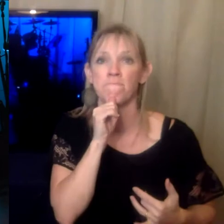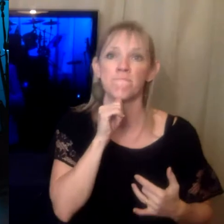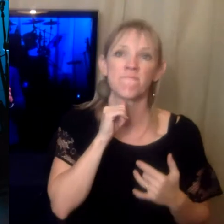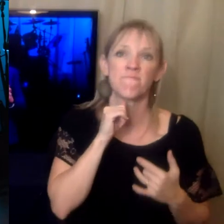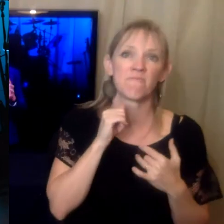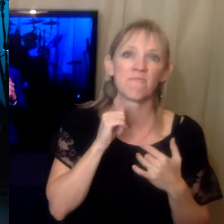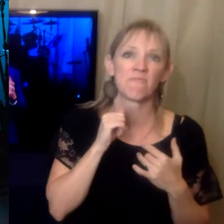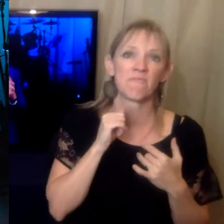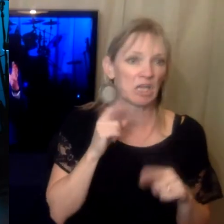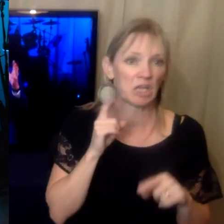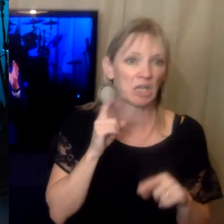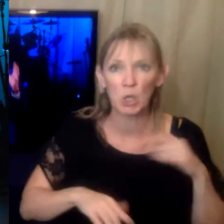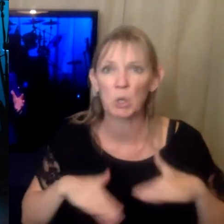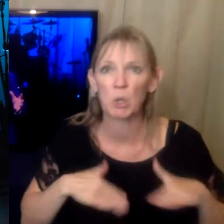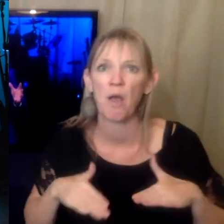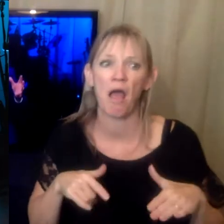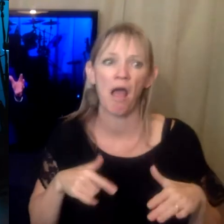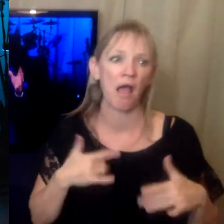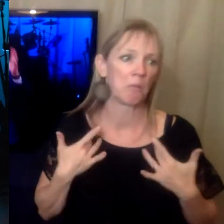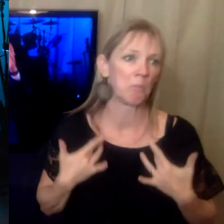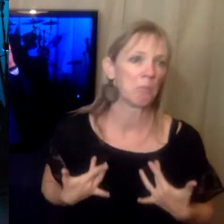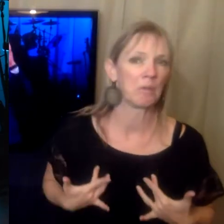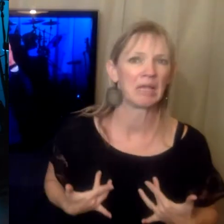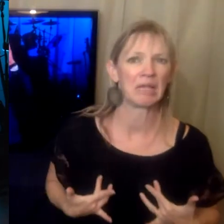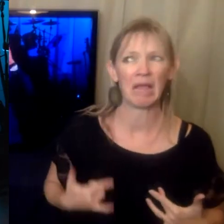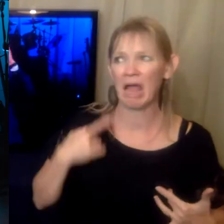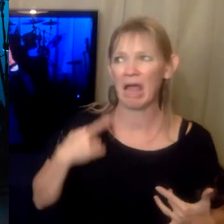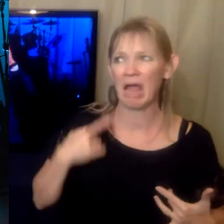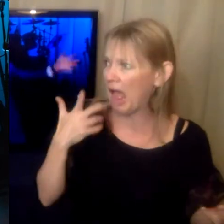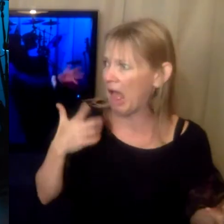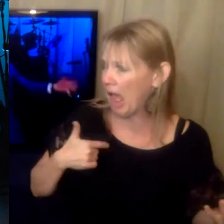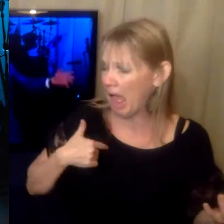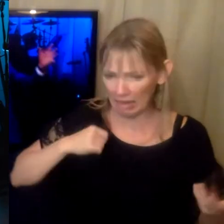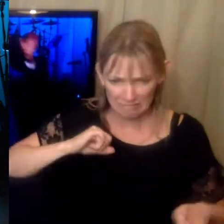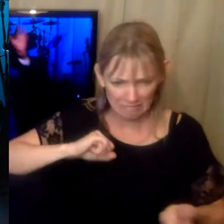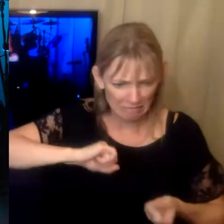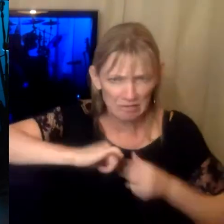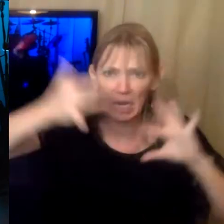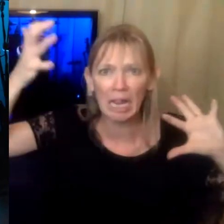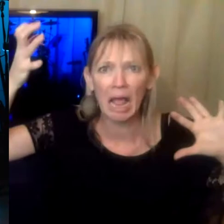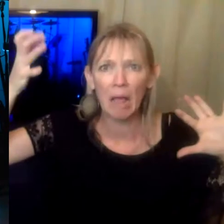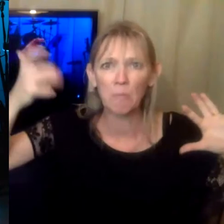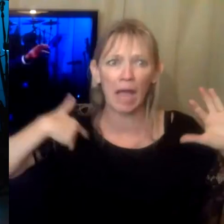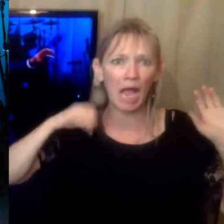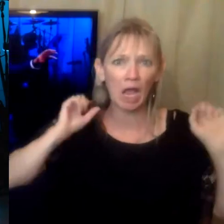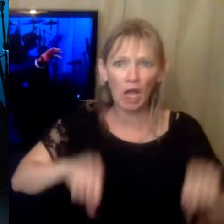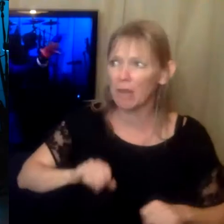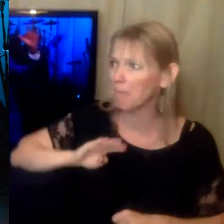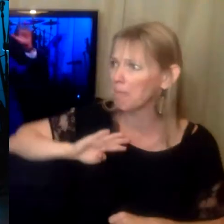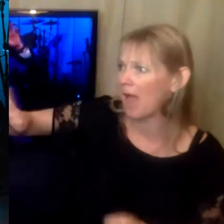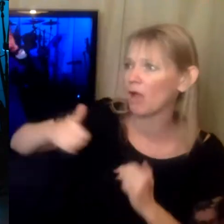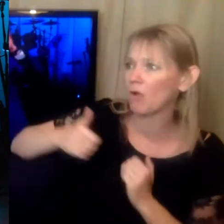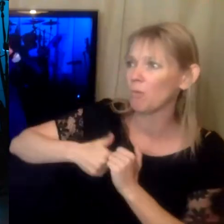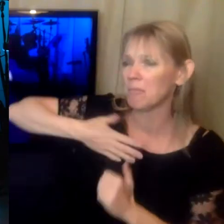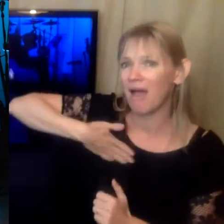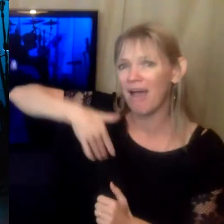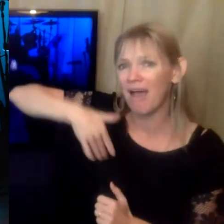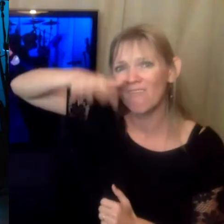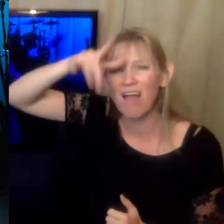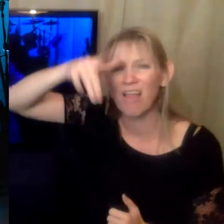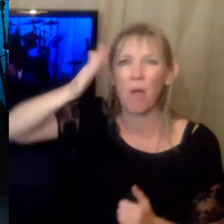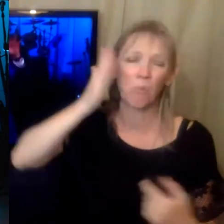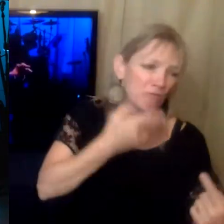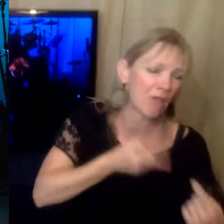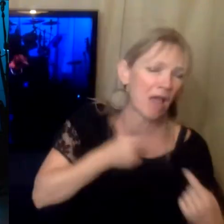hardly walk, and he was miserable, and he thought to himself, I've screwed it all up. I could have been back there with my father. I'm going to struggle. I'm going